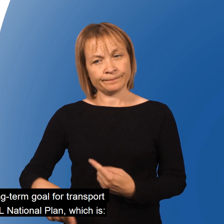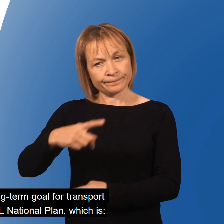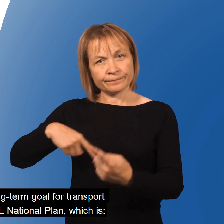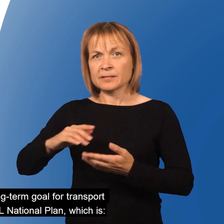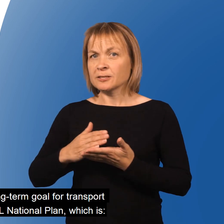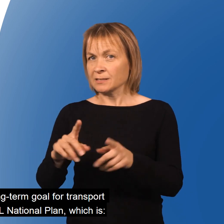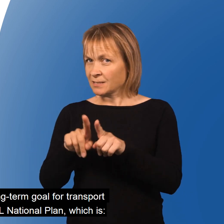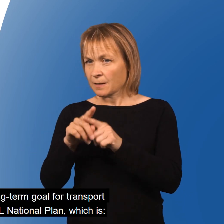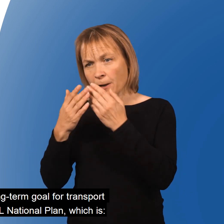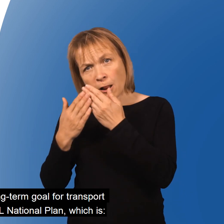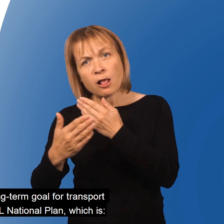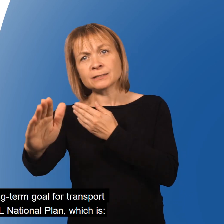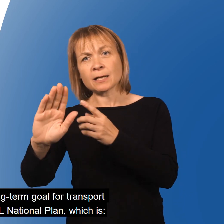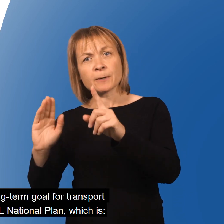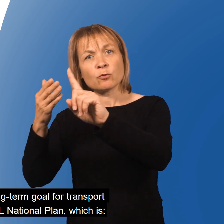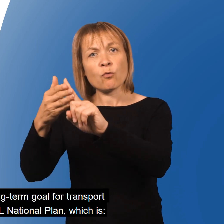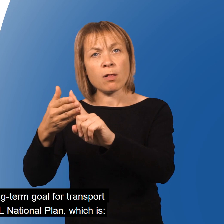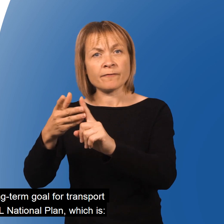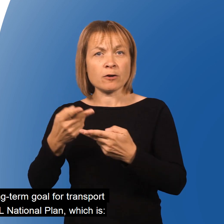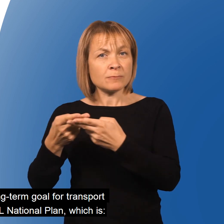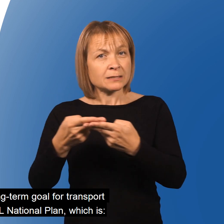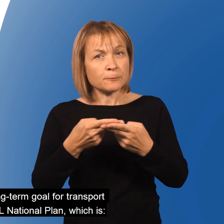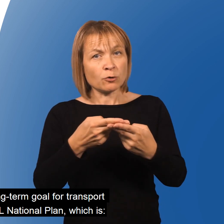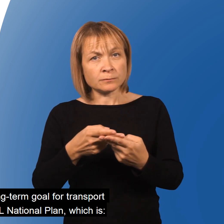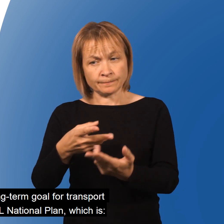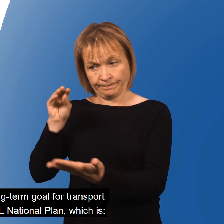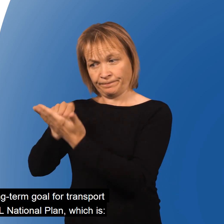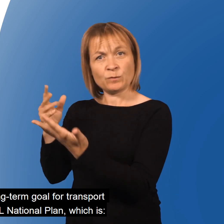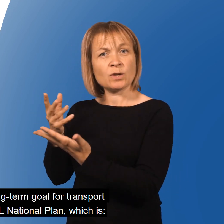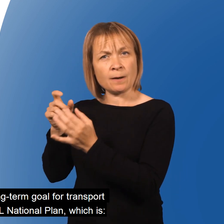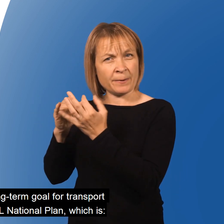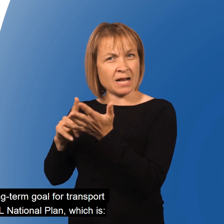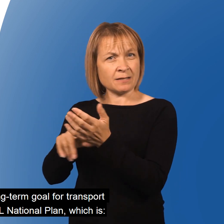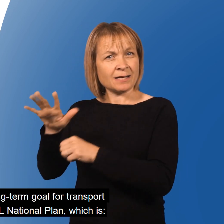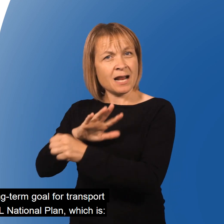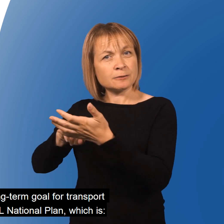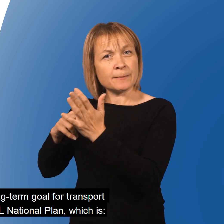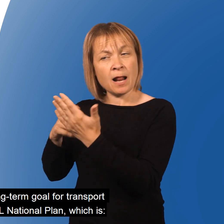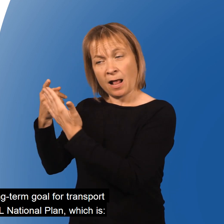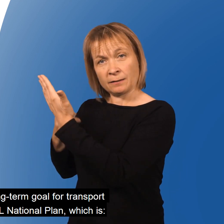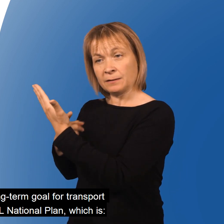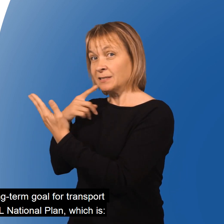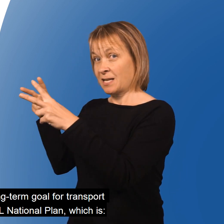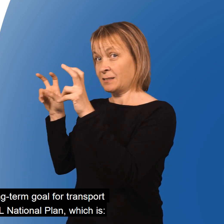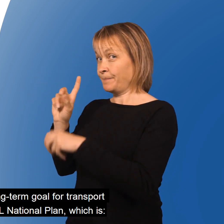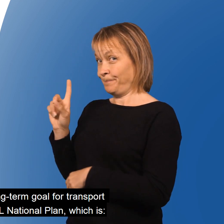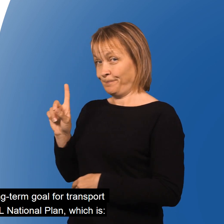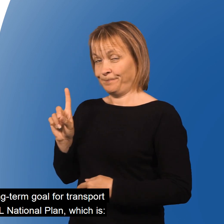We share the long-term goal for transport set out in the BSL National Plan, which is